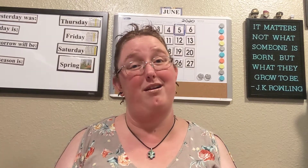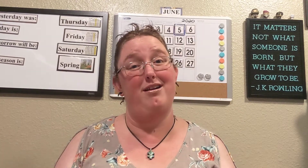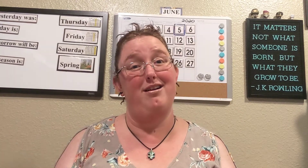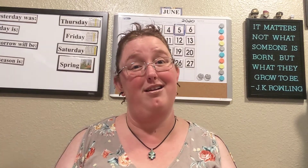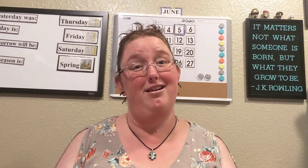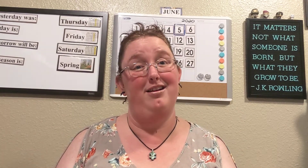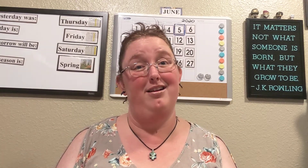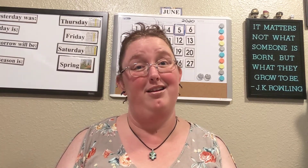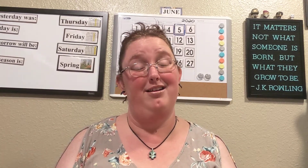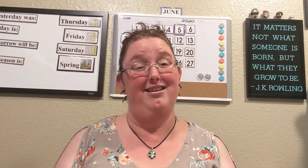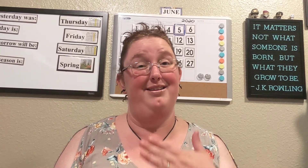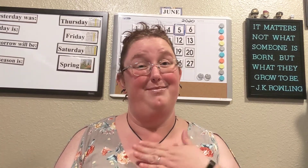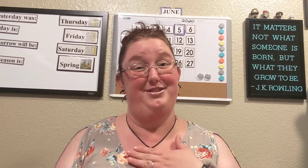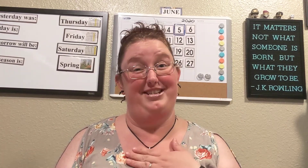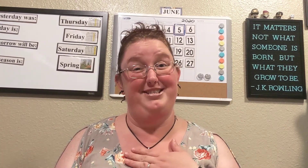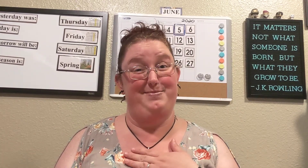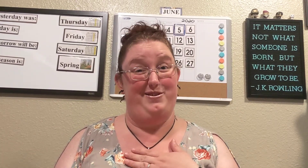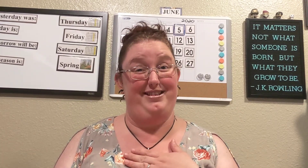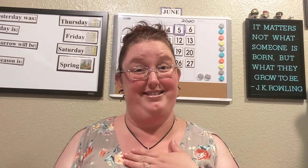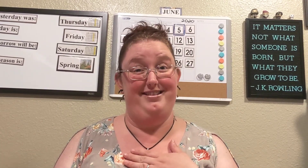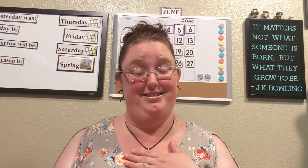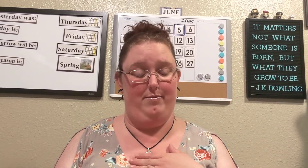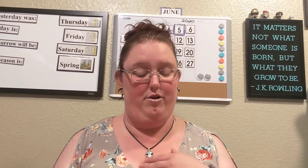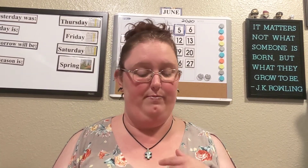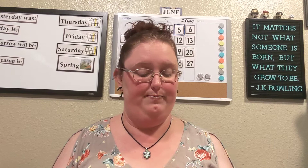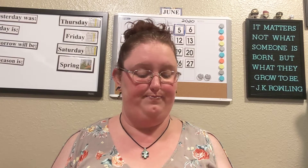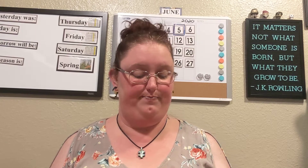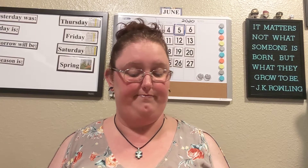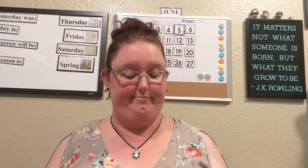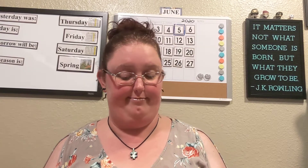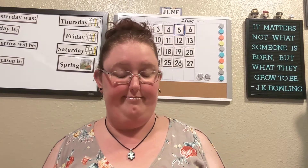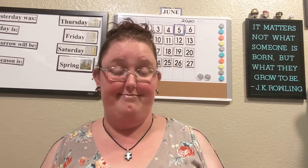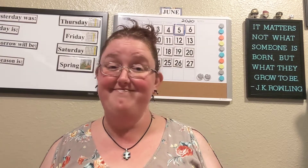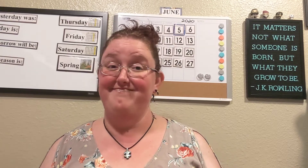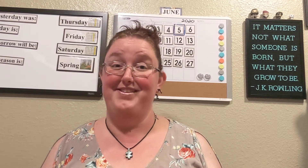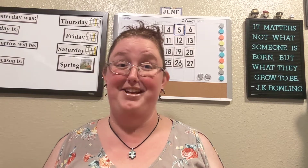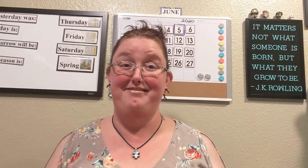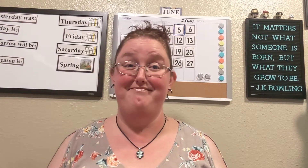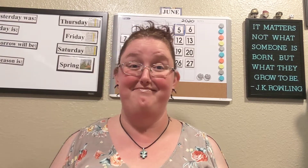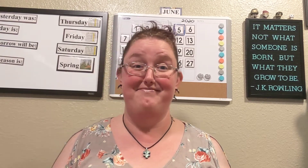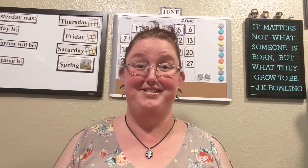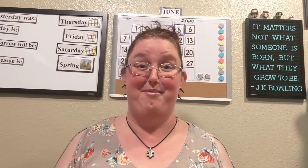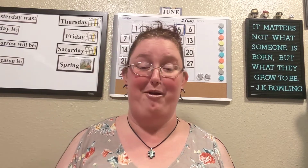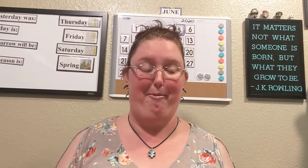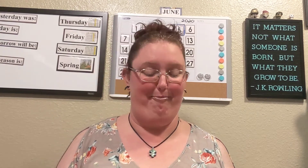summer. Miss Jessica's birthday's in the summer. Yeah, it's coming up.